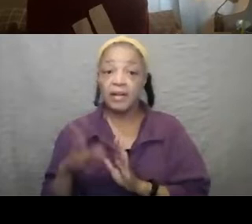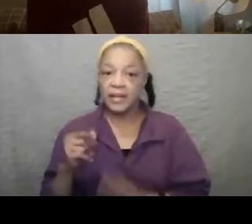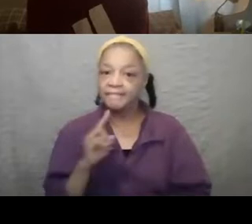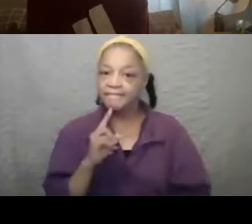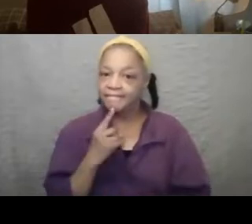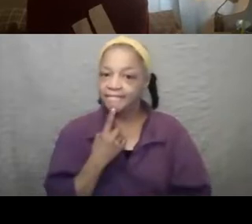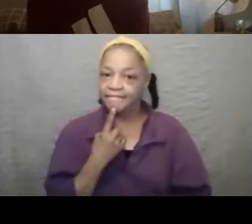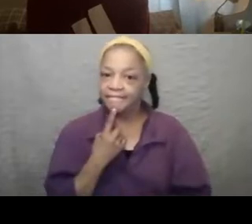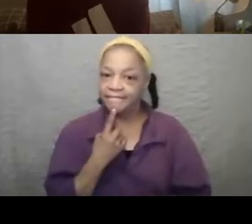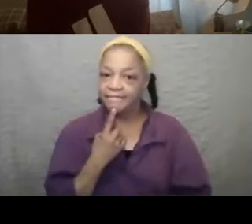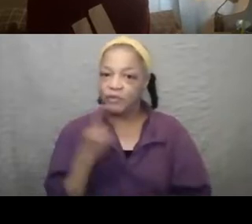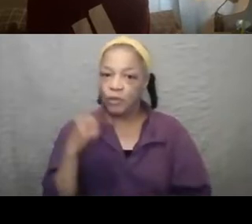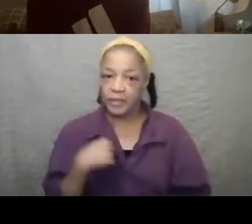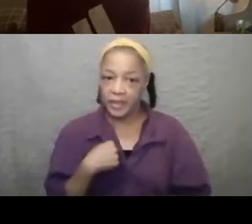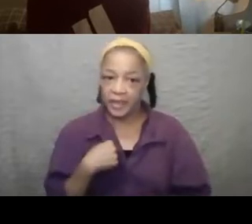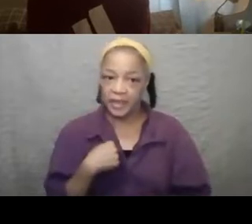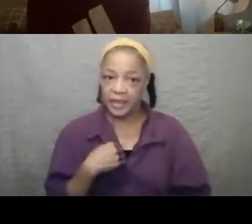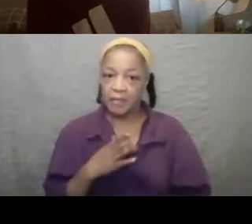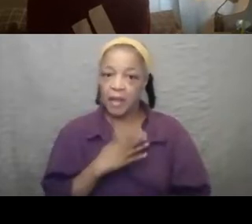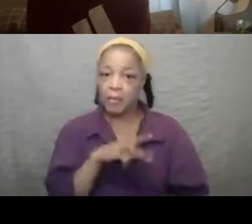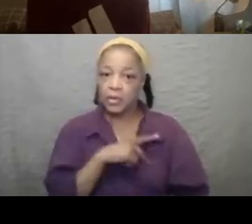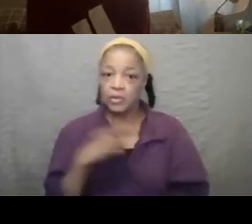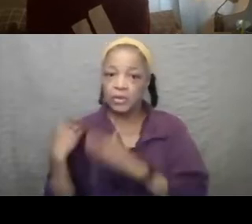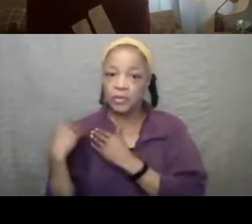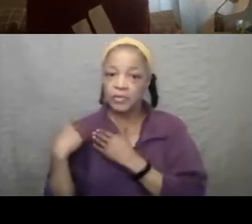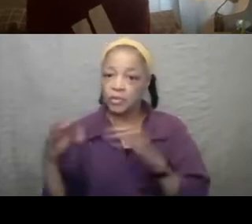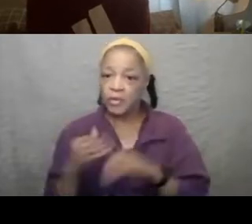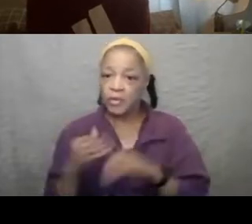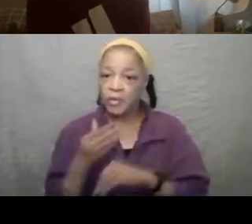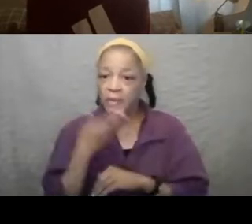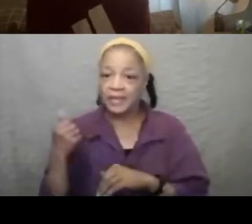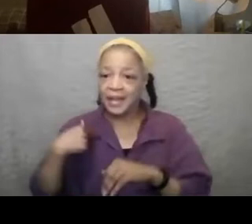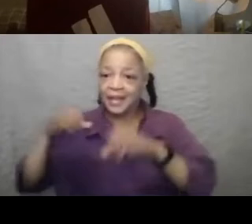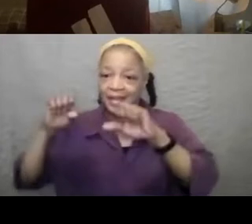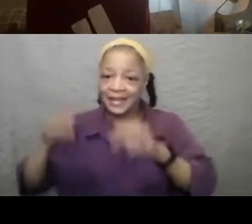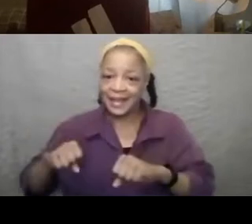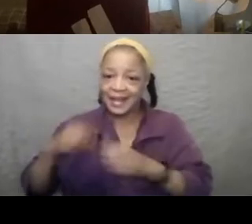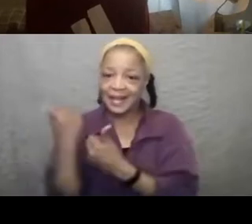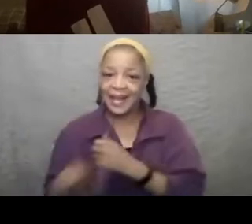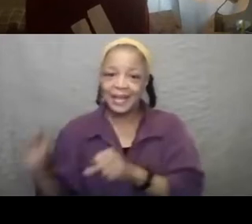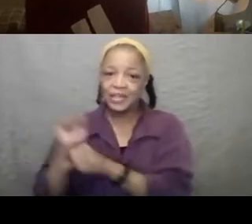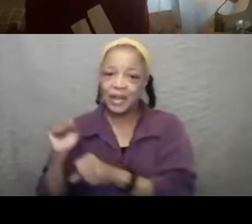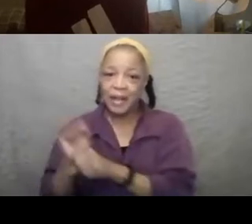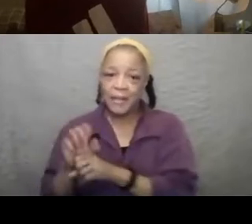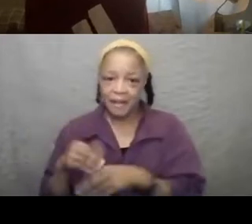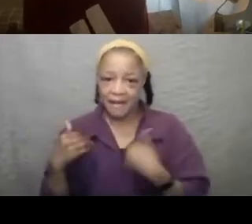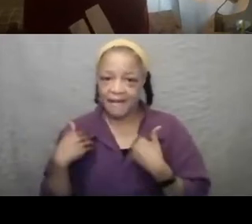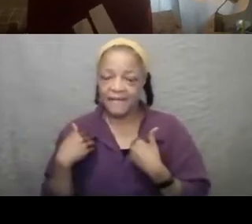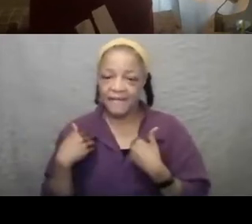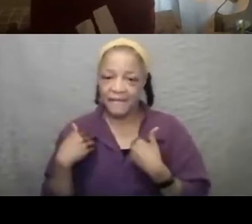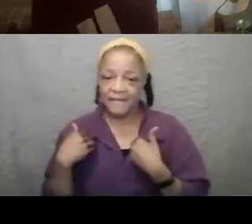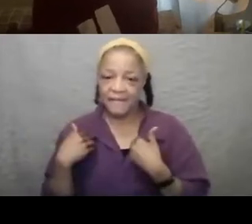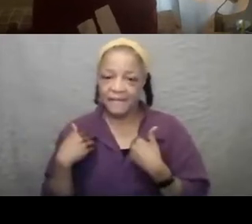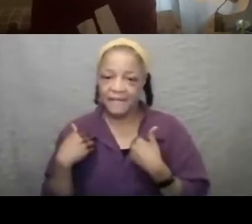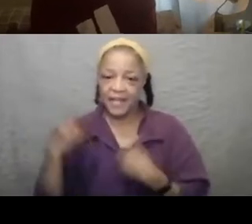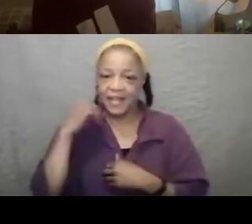very seriously, and that is my personal responsibility to do the best that I can in any job that I do. And I think that is something